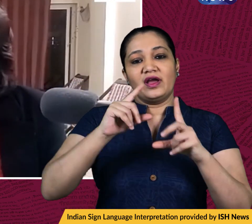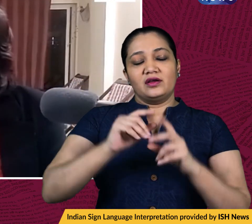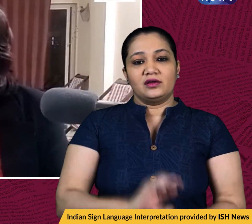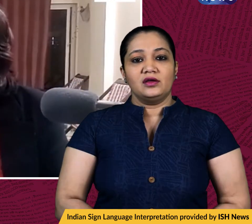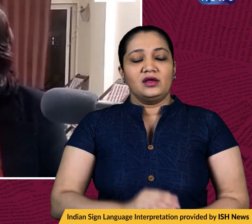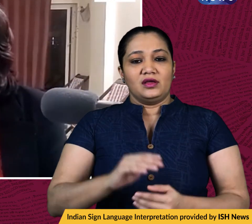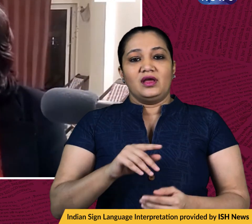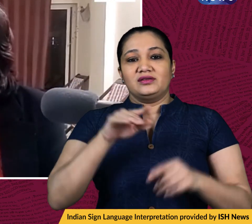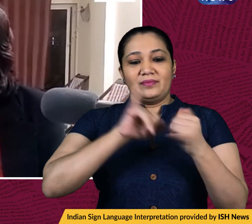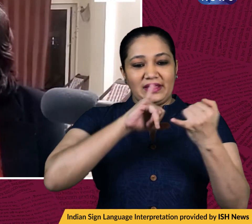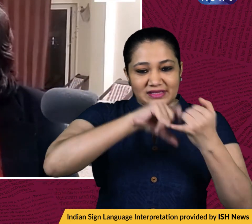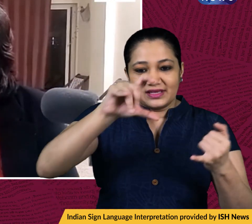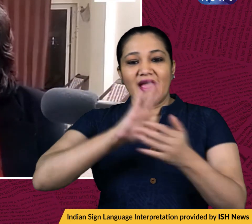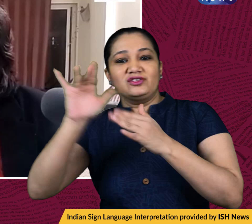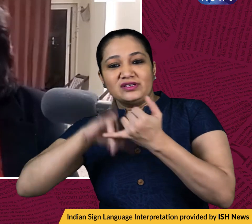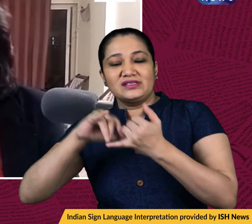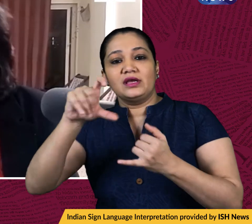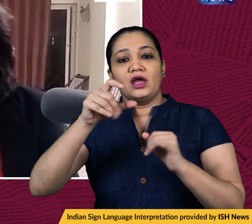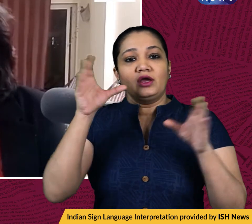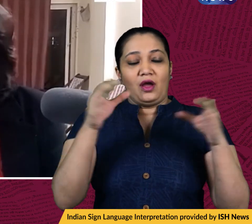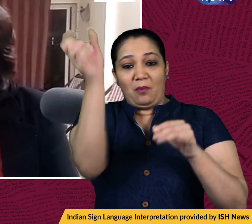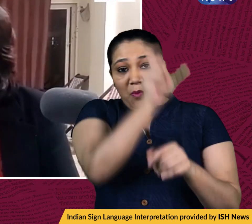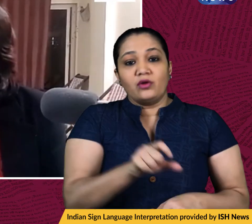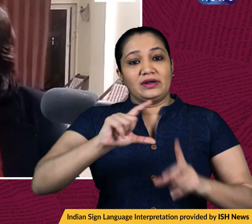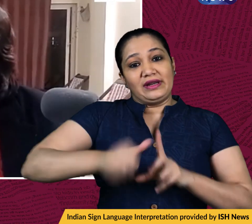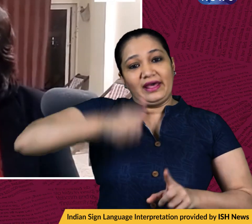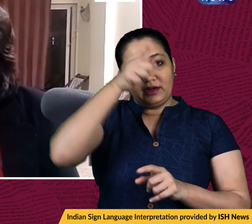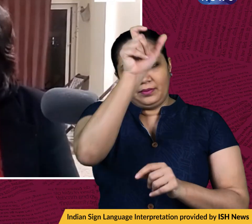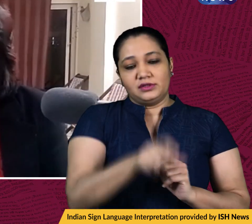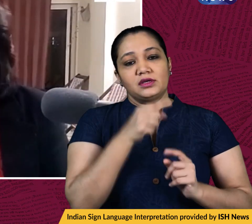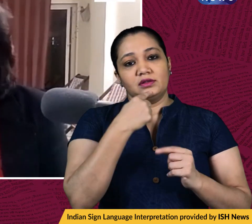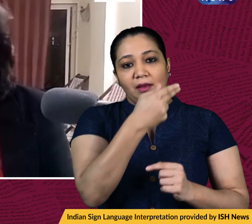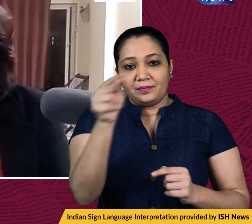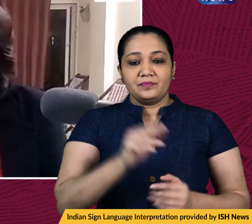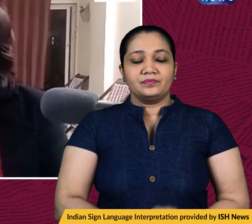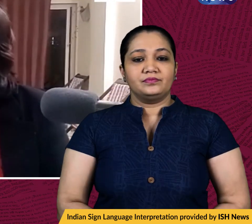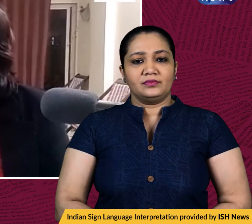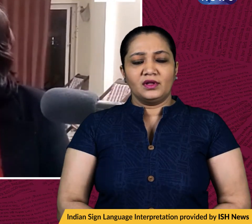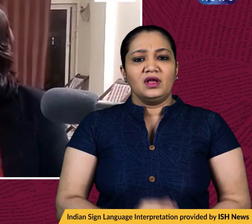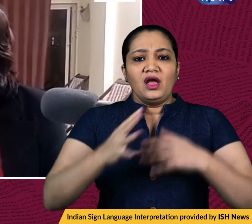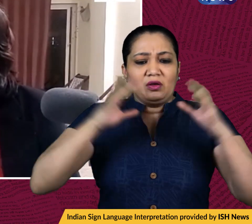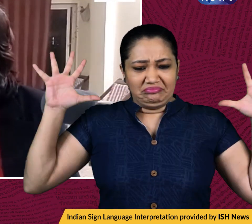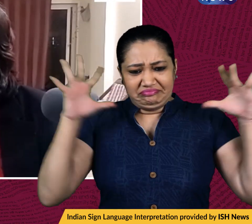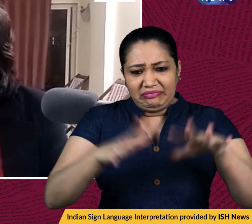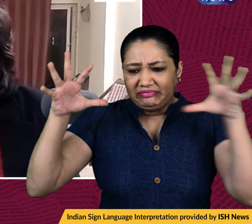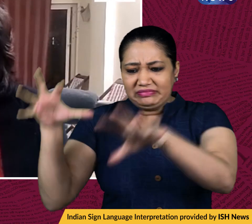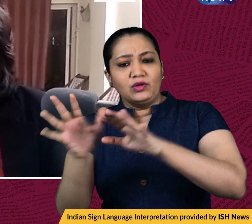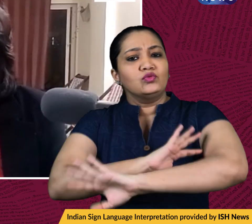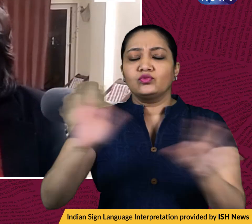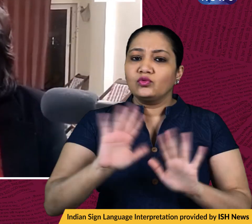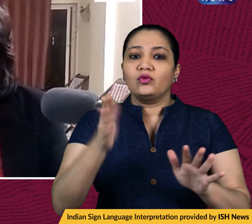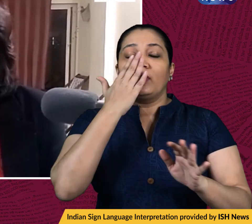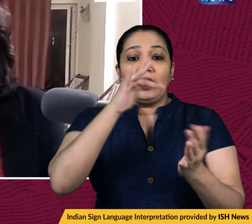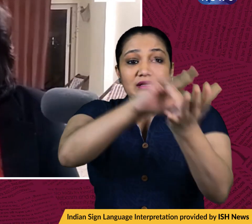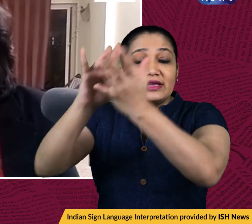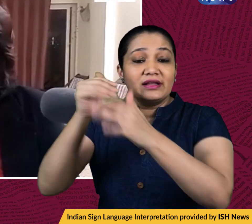who is the director of Maharashtra State Board of Secondary and Higher Secondary Education, has said, and I quote, "To avoid overcrowding of